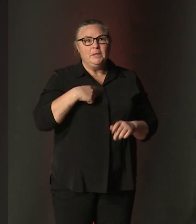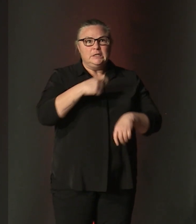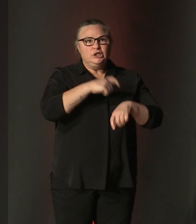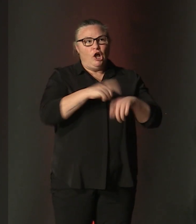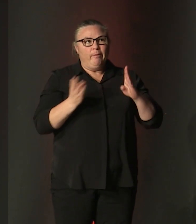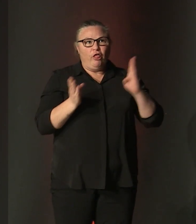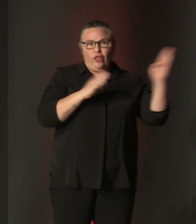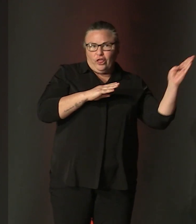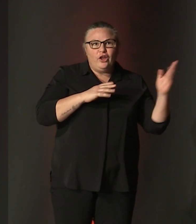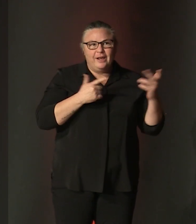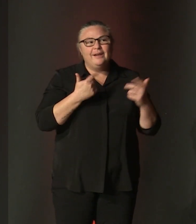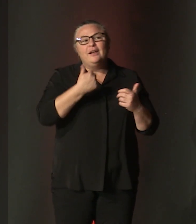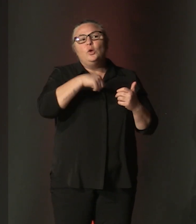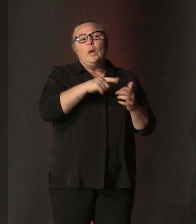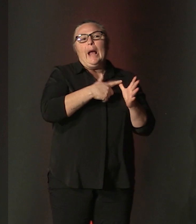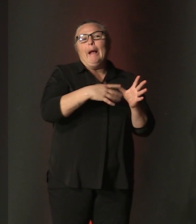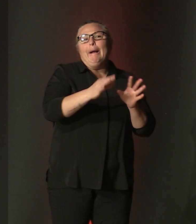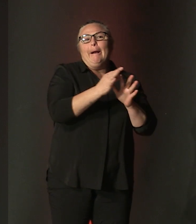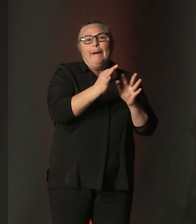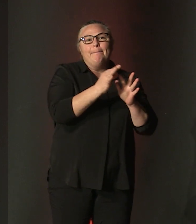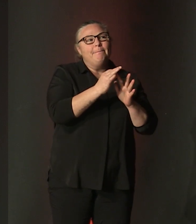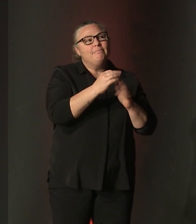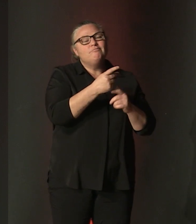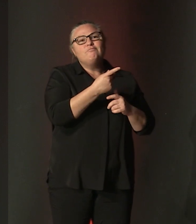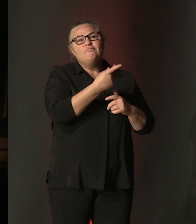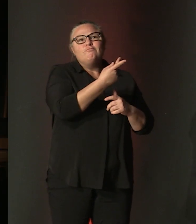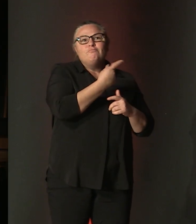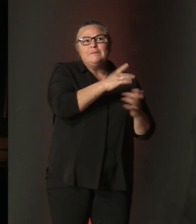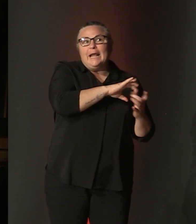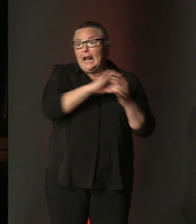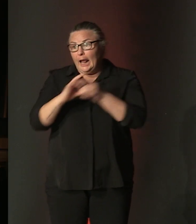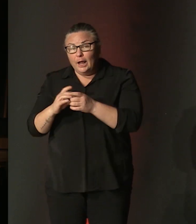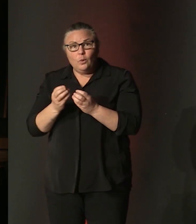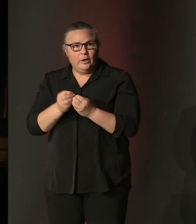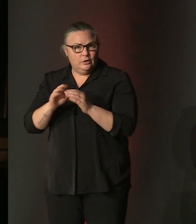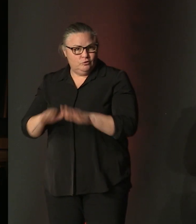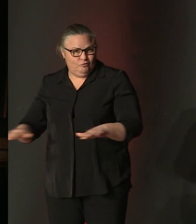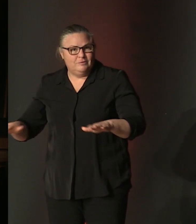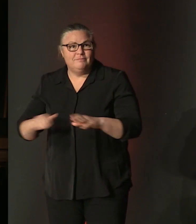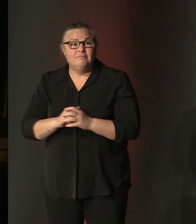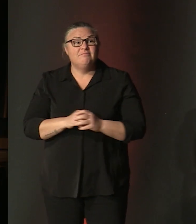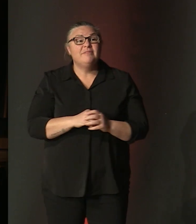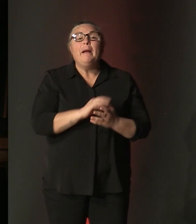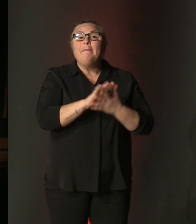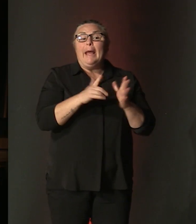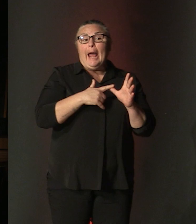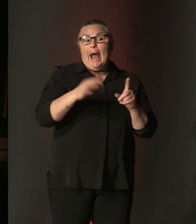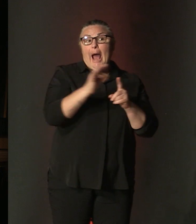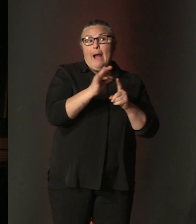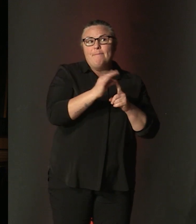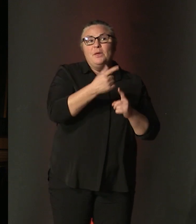difference, we used an app to stay connected. The app allowed us to leave